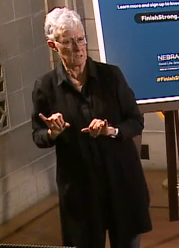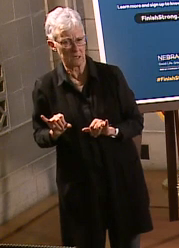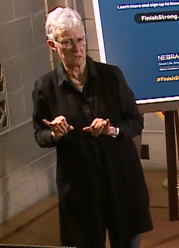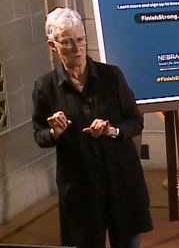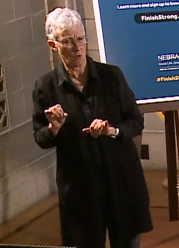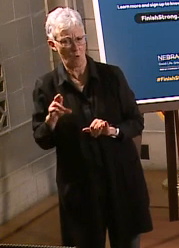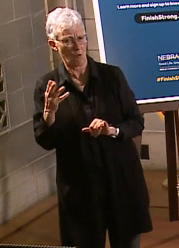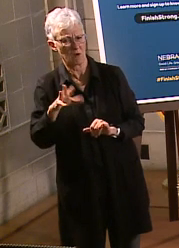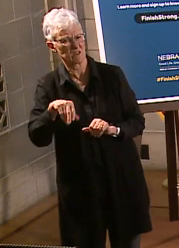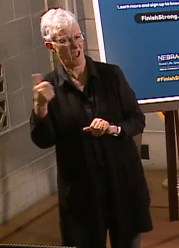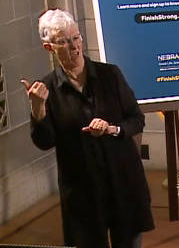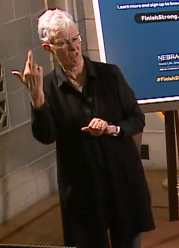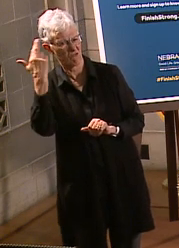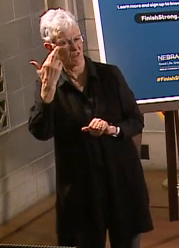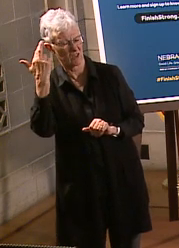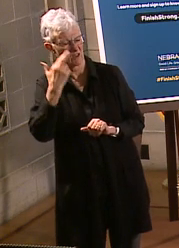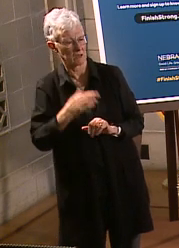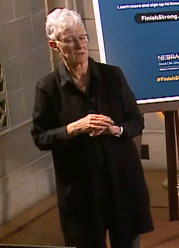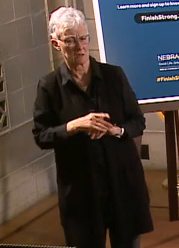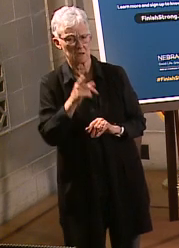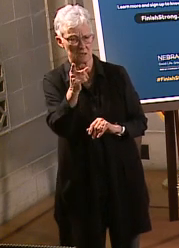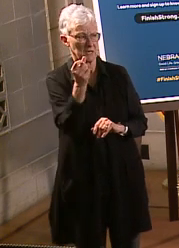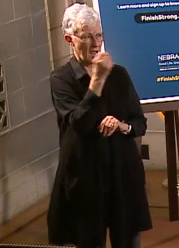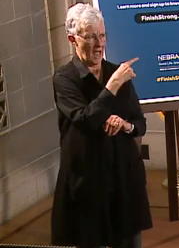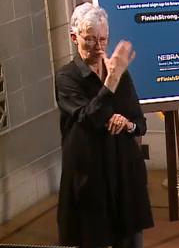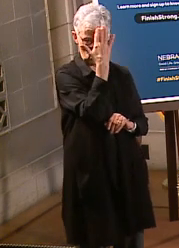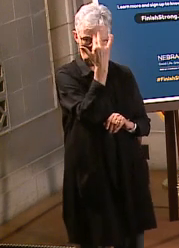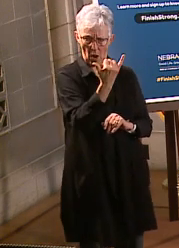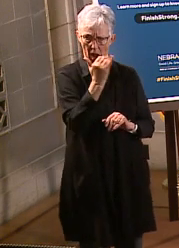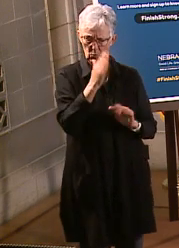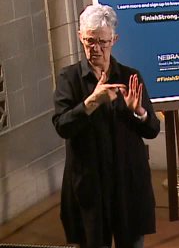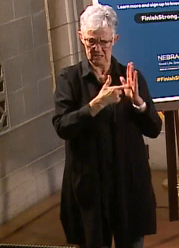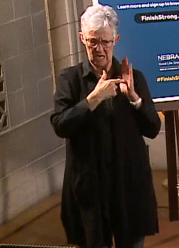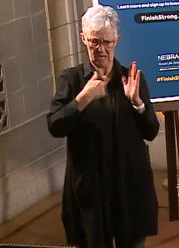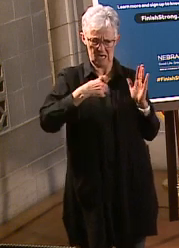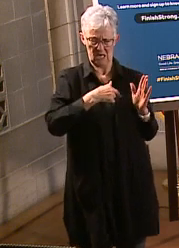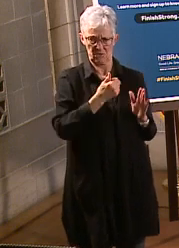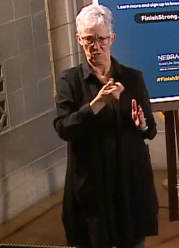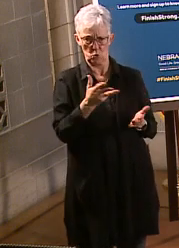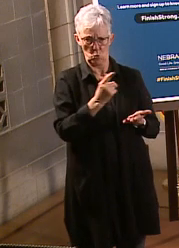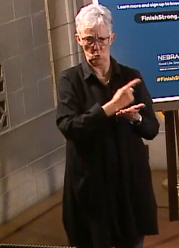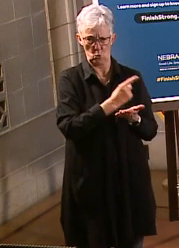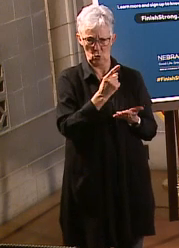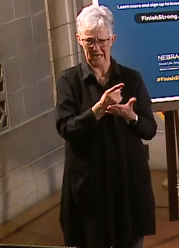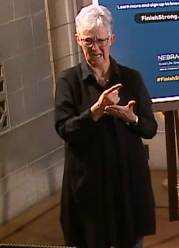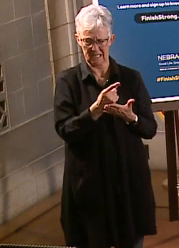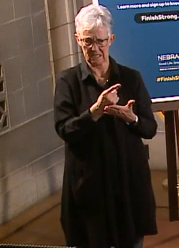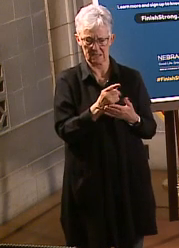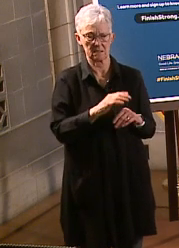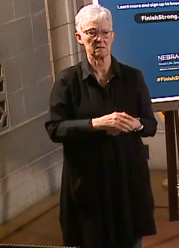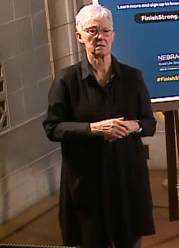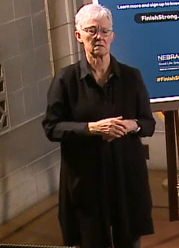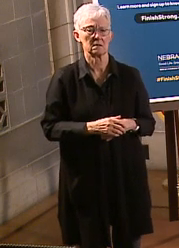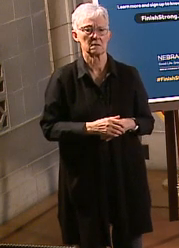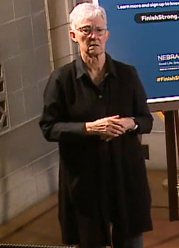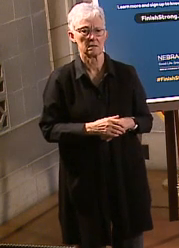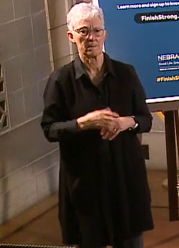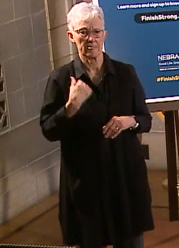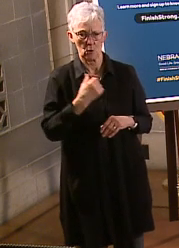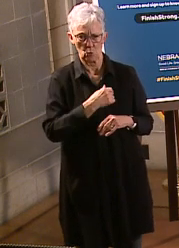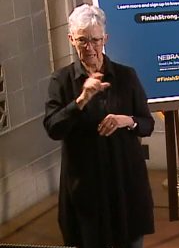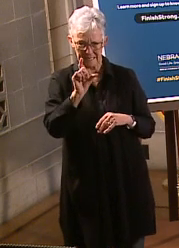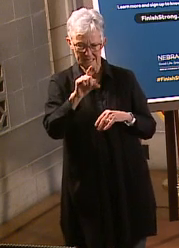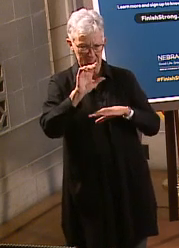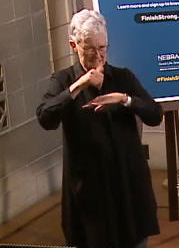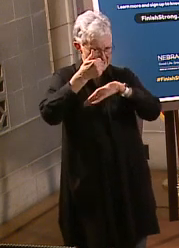is it something else? Yeah, Andrew asked why will the plan take a couple weeks? Because we need to set the logistics